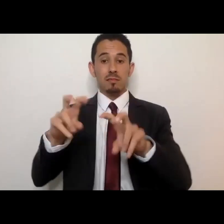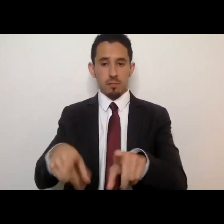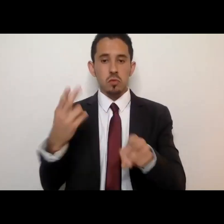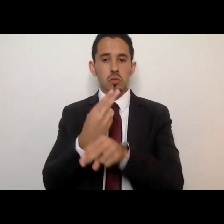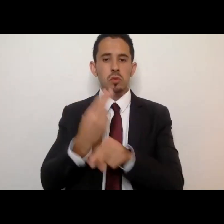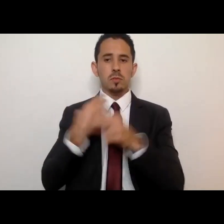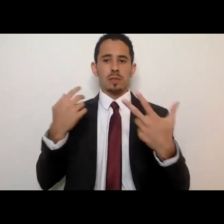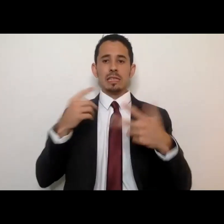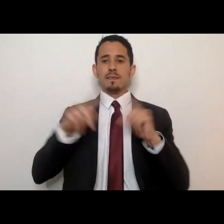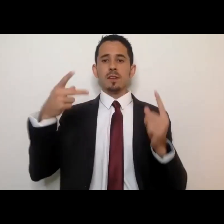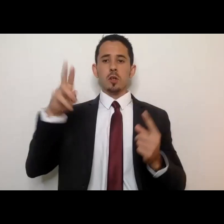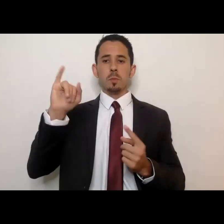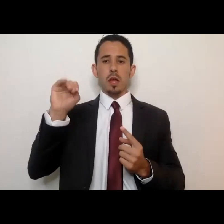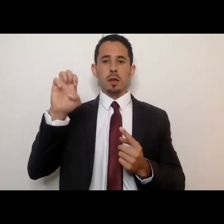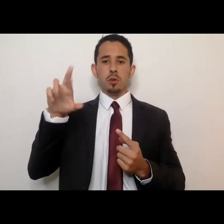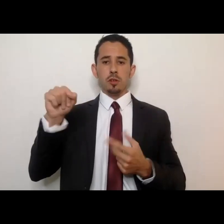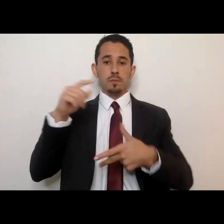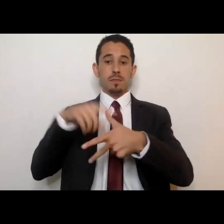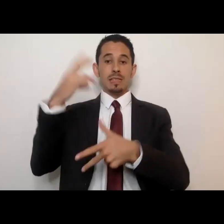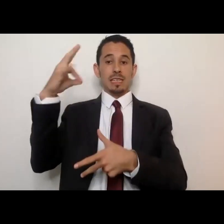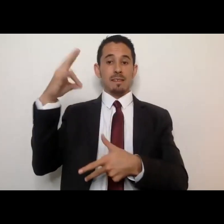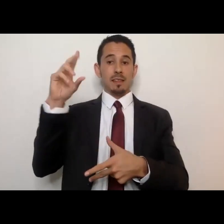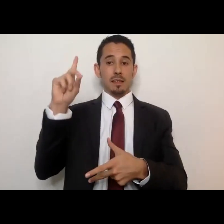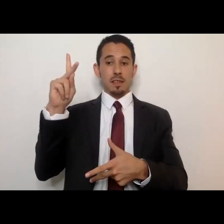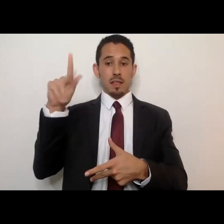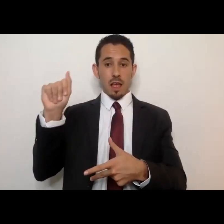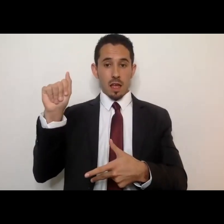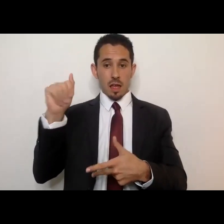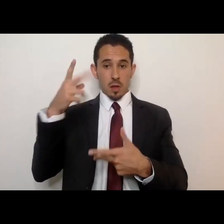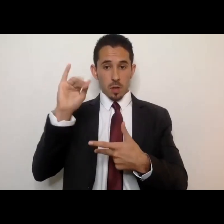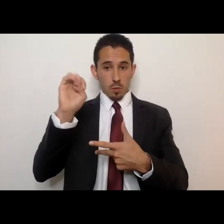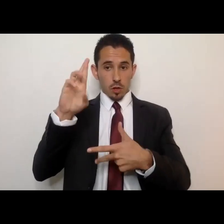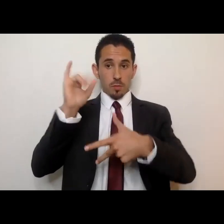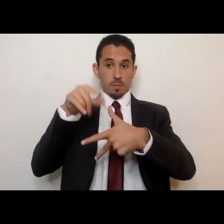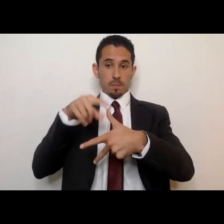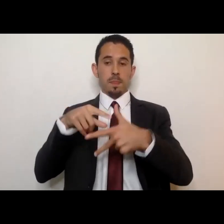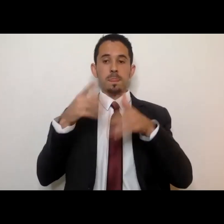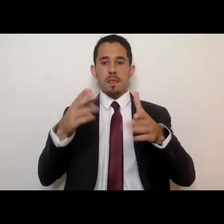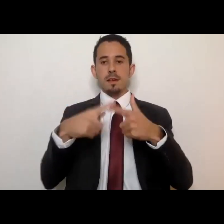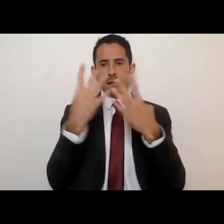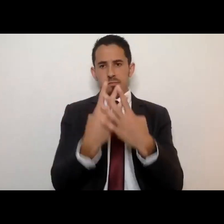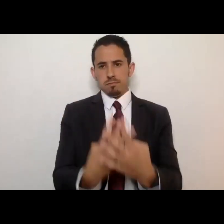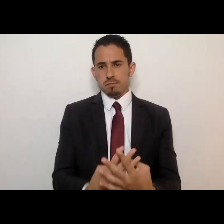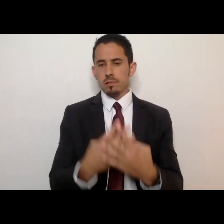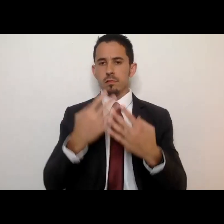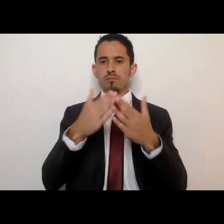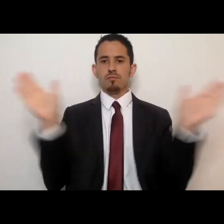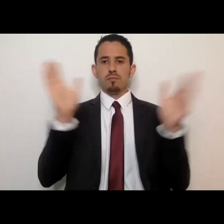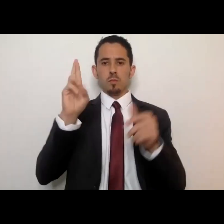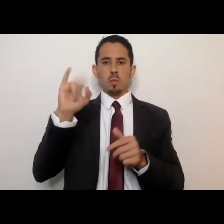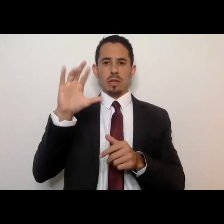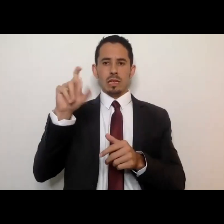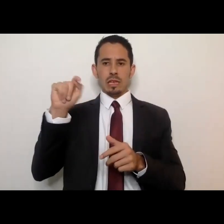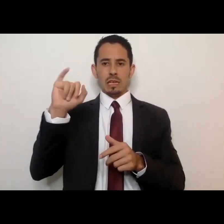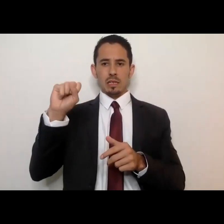rickettsia. On further analysis, we used 3 different primers for that, the 16 kilodalton primer